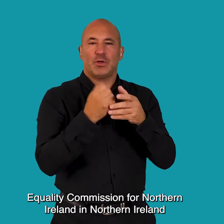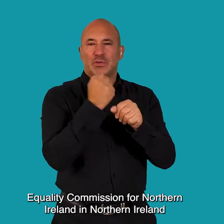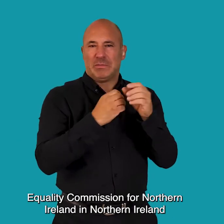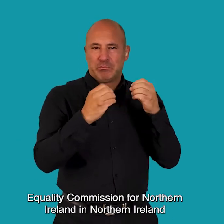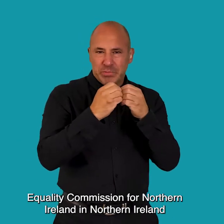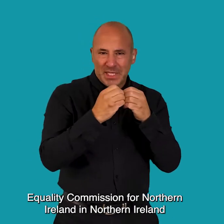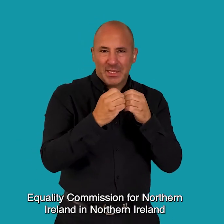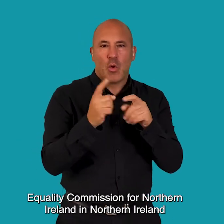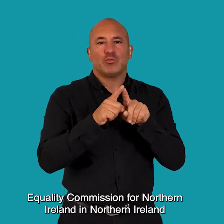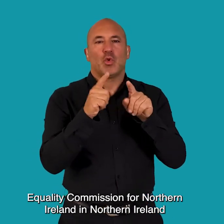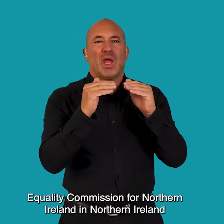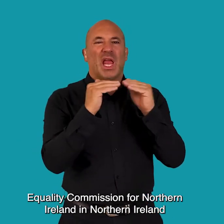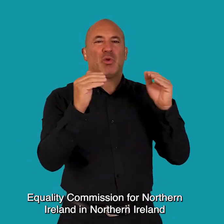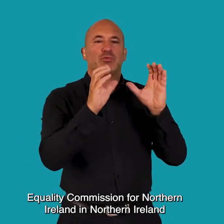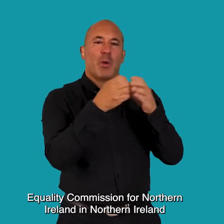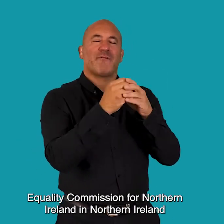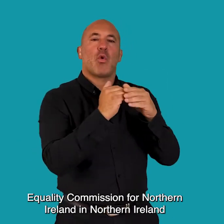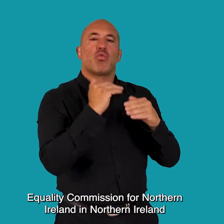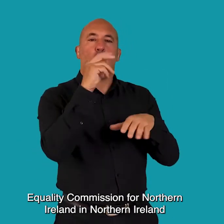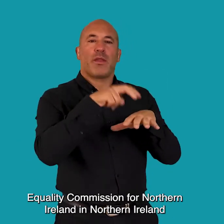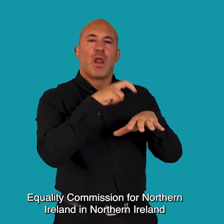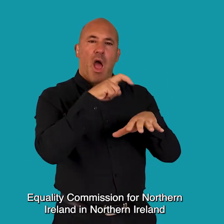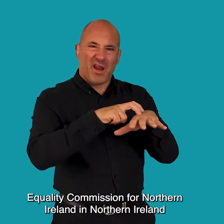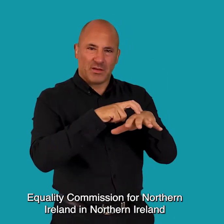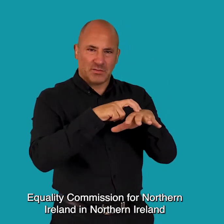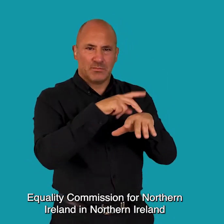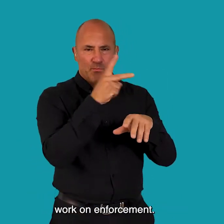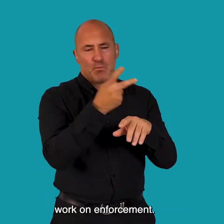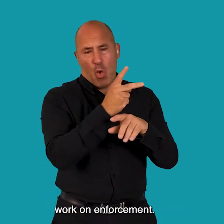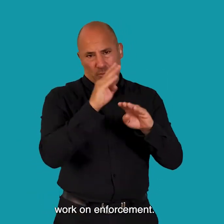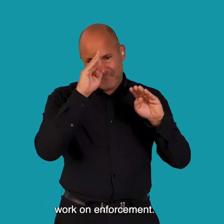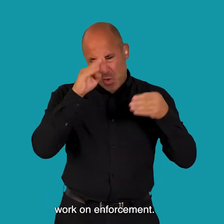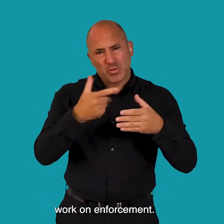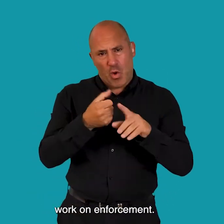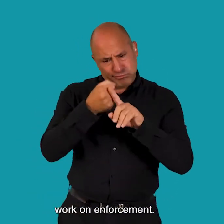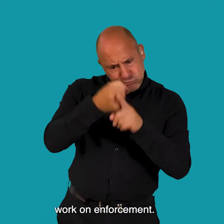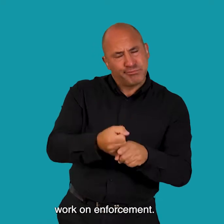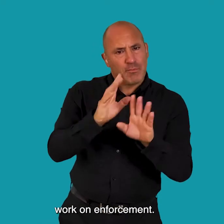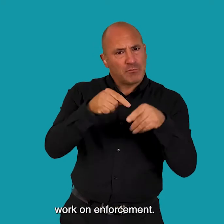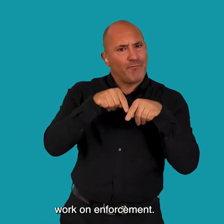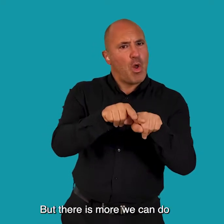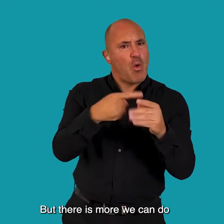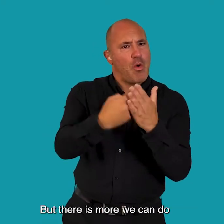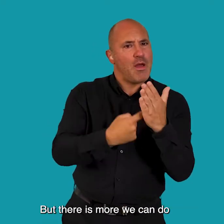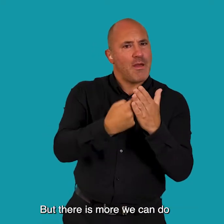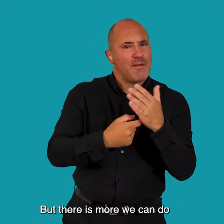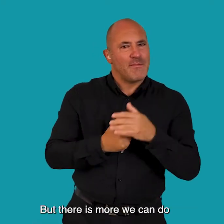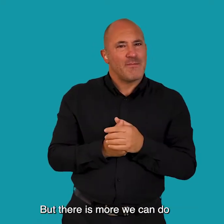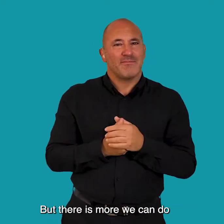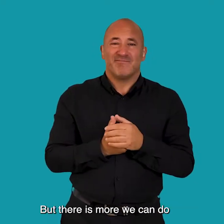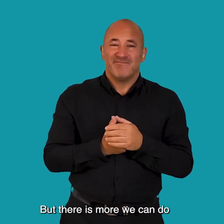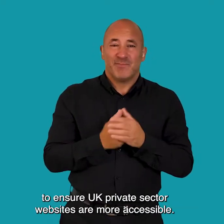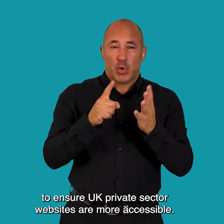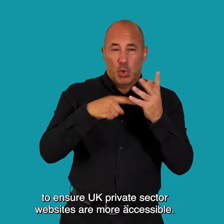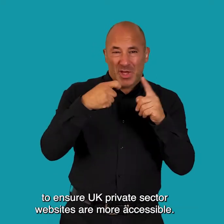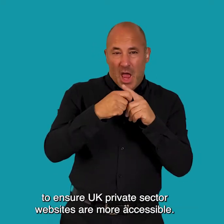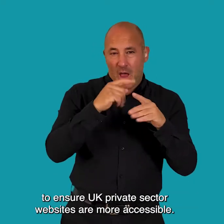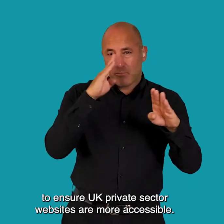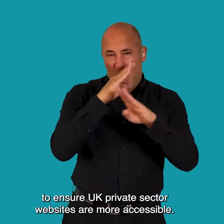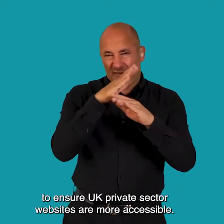Equality Commission for Northern Ireland in Northern Ireland work on enforcement. But there is more we can do to ensure UK